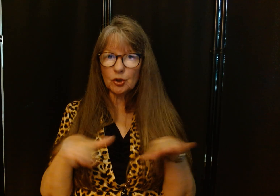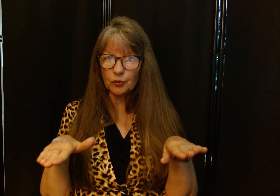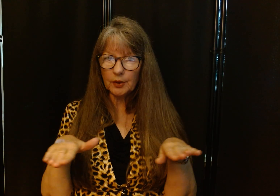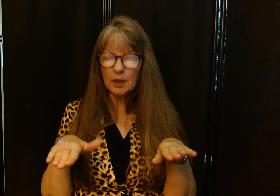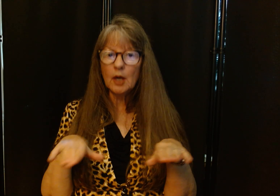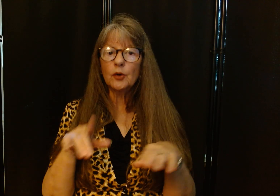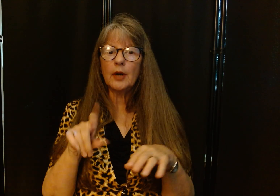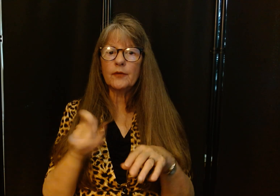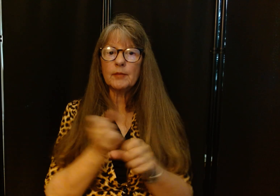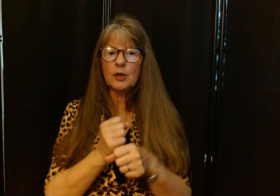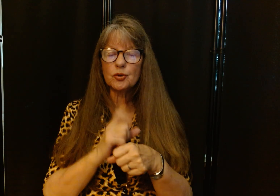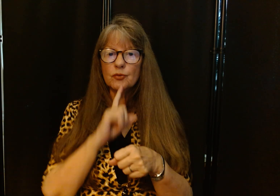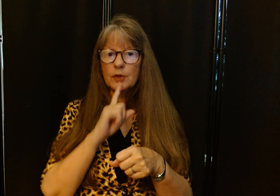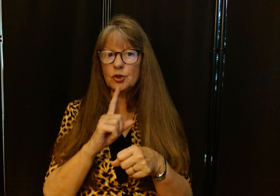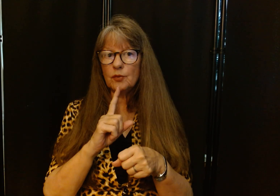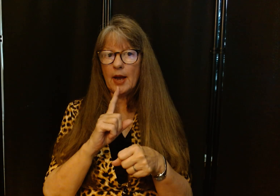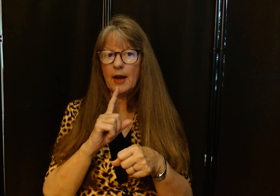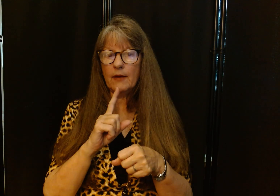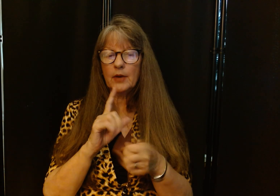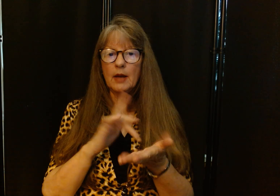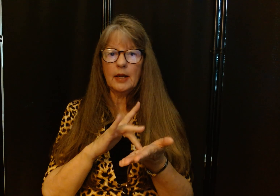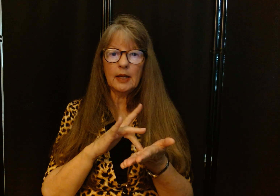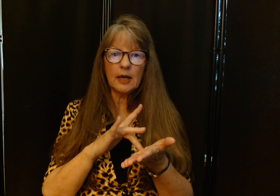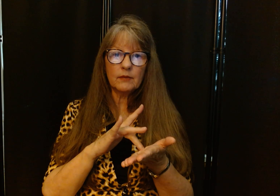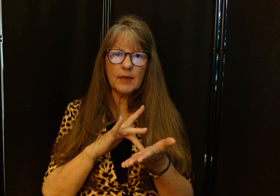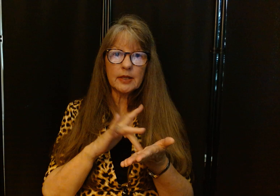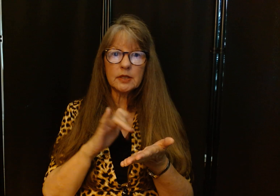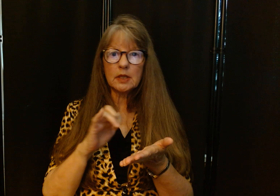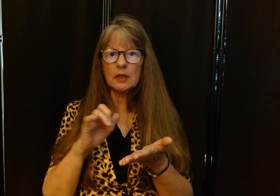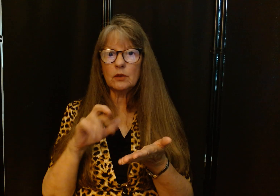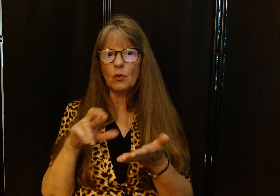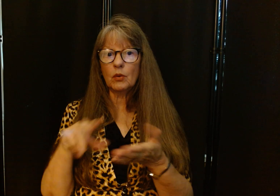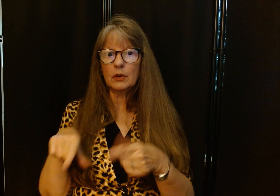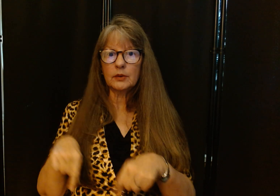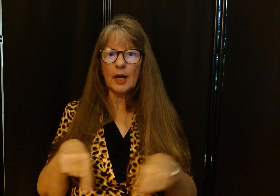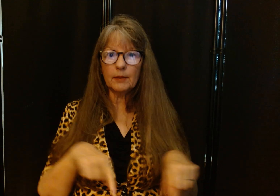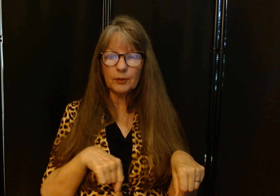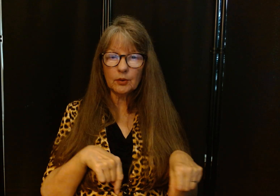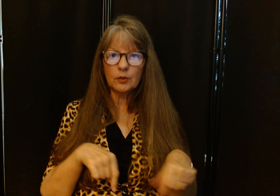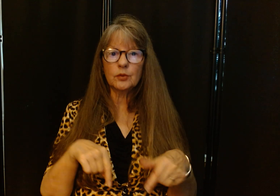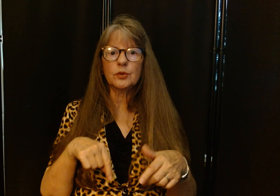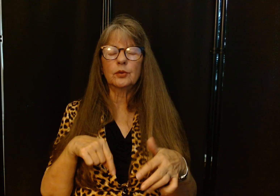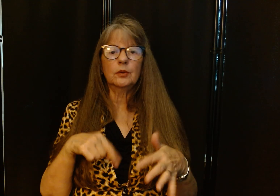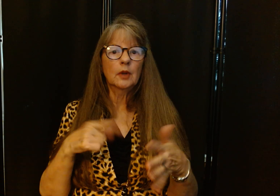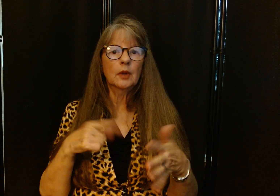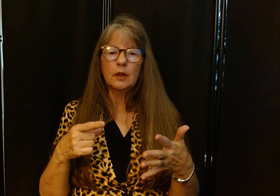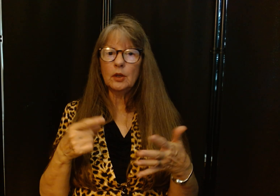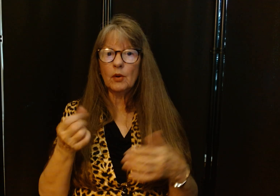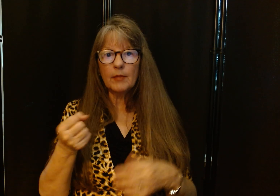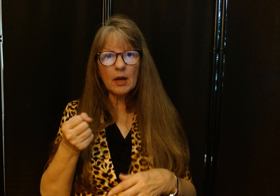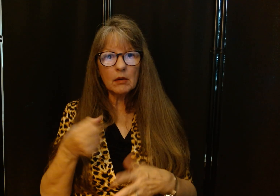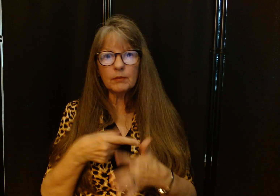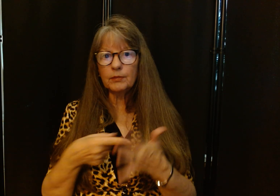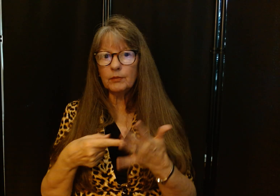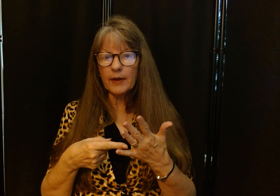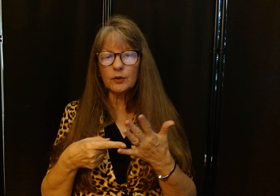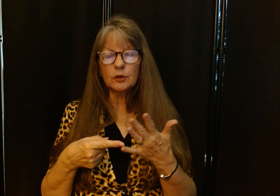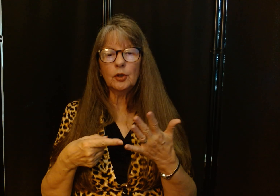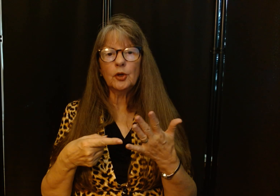children, you're going to have to make sure that you have any kind of medicine or diapers or milk, whatever. You